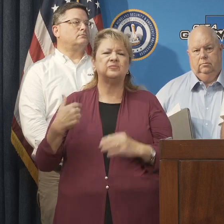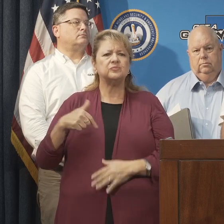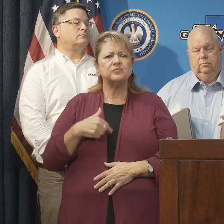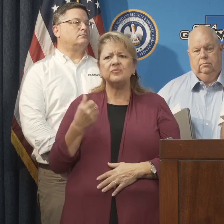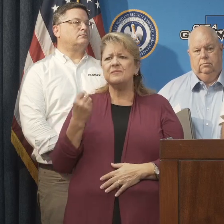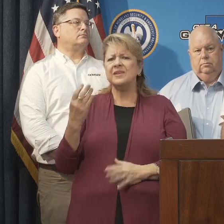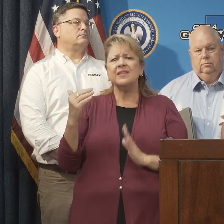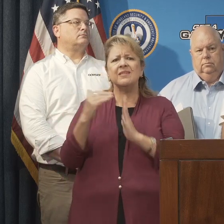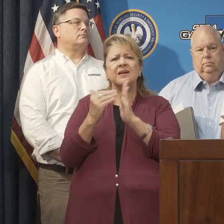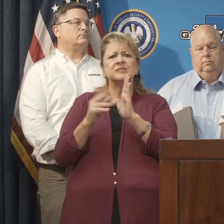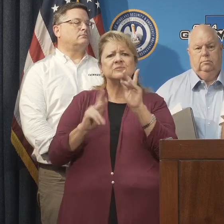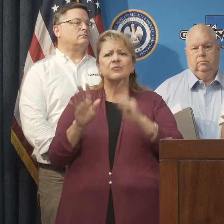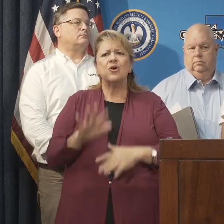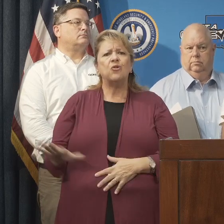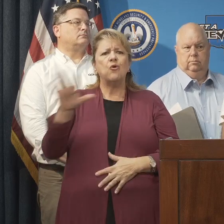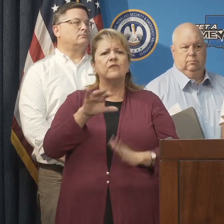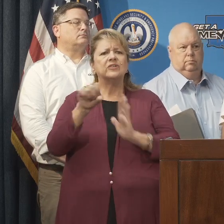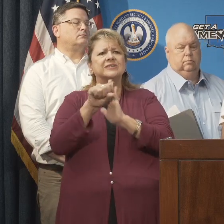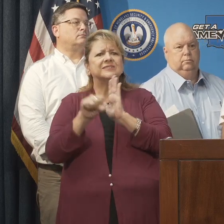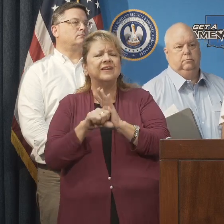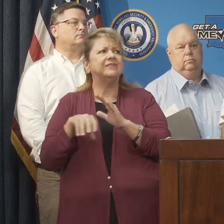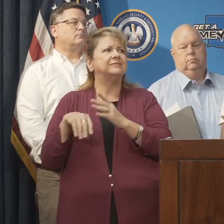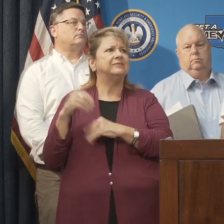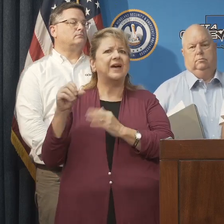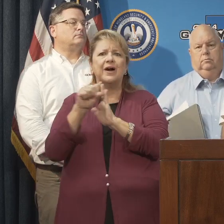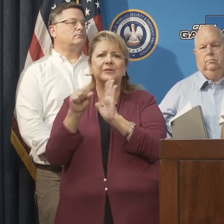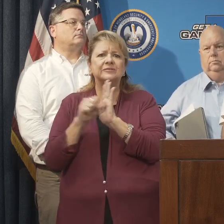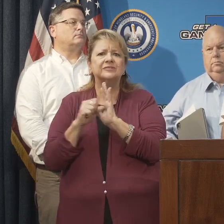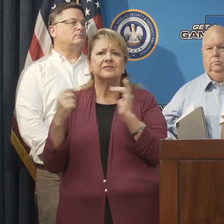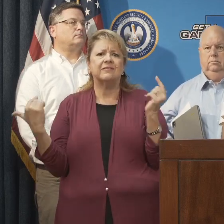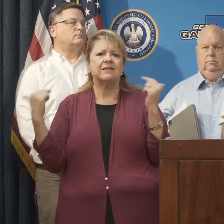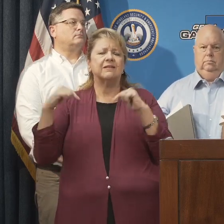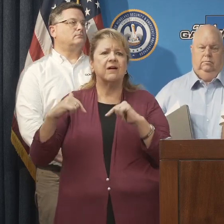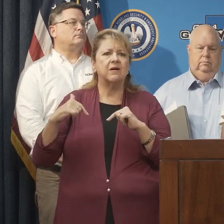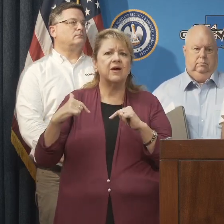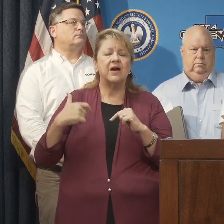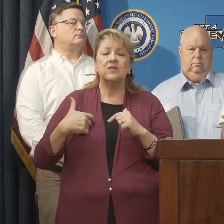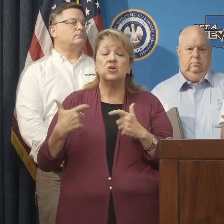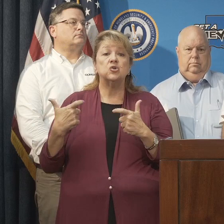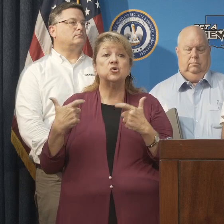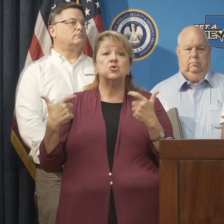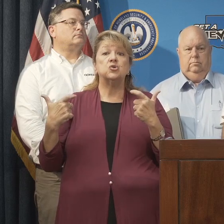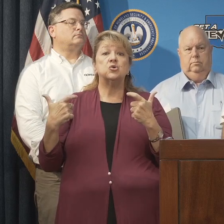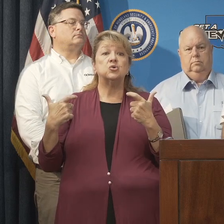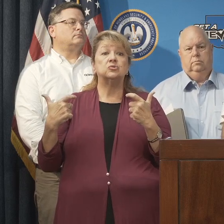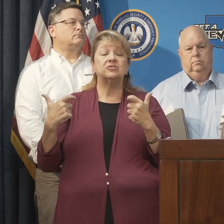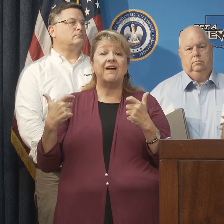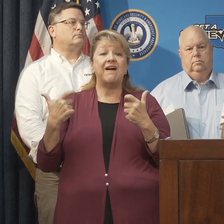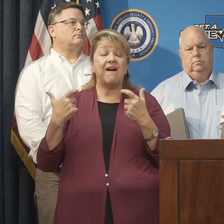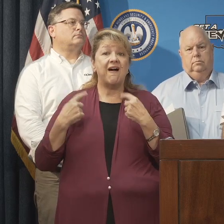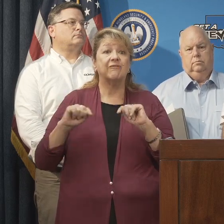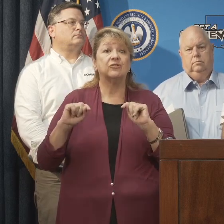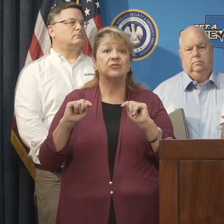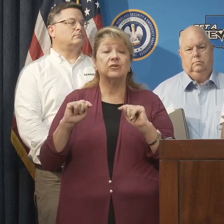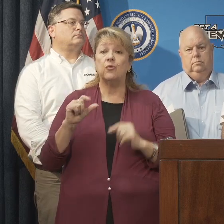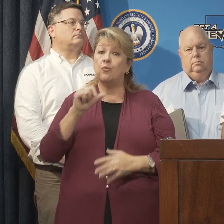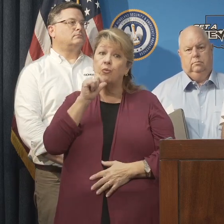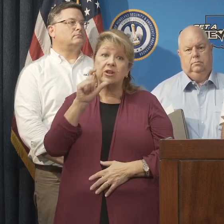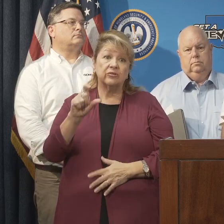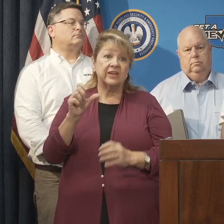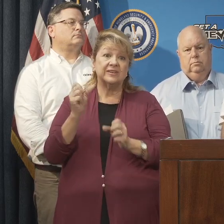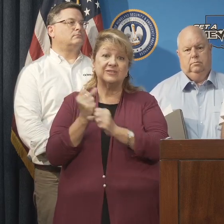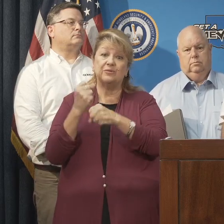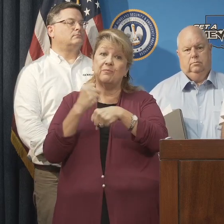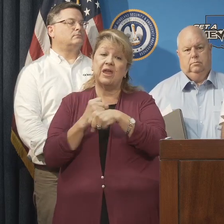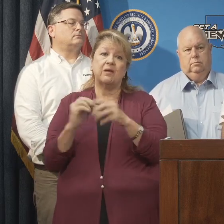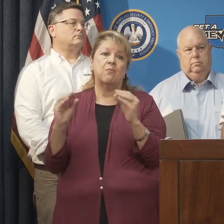from all over the state and out of state. We have just this huge, robust effort. We don't need to create more work